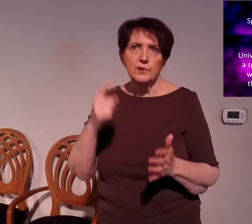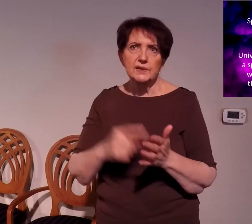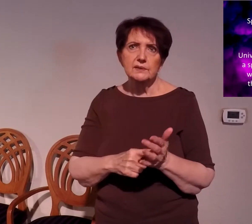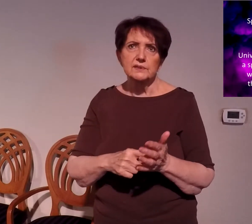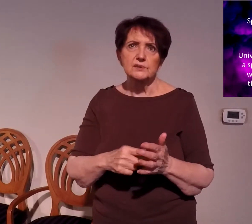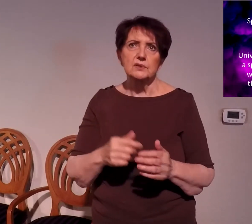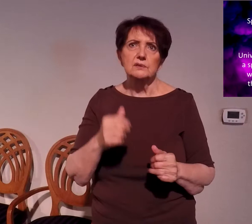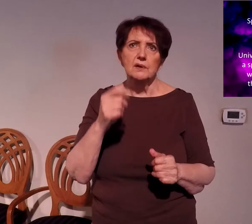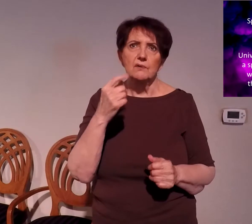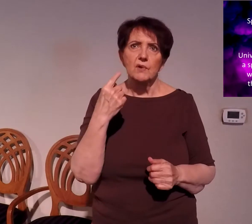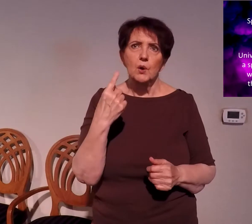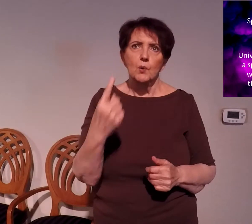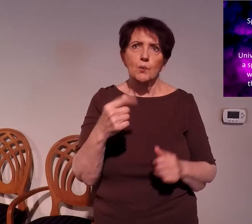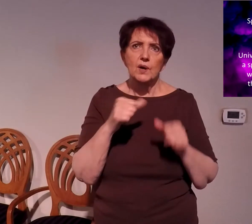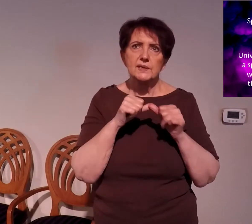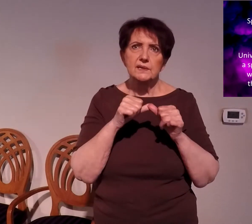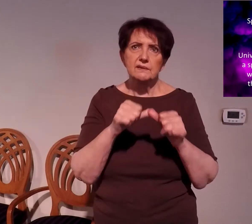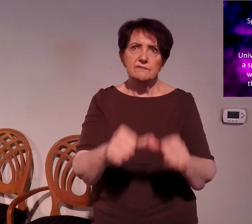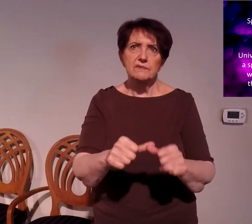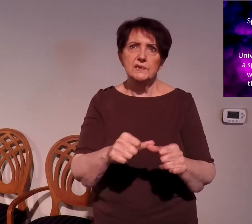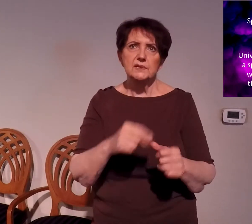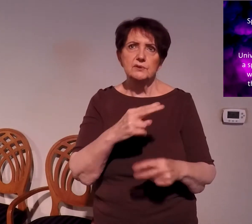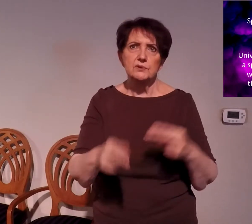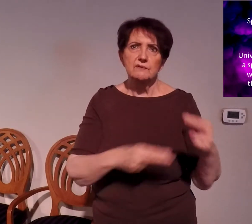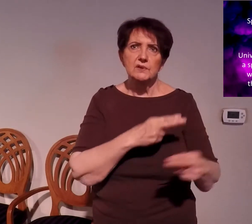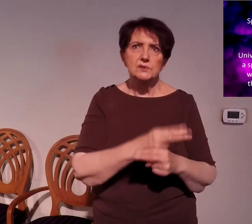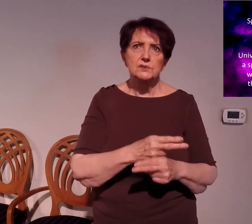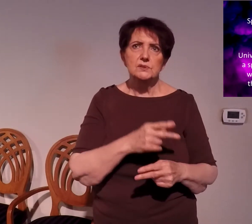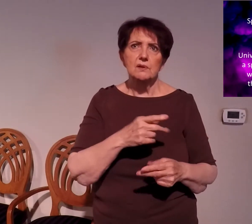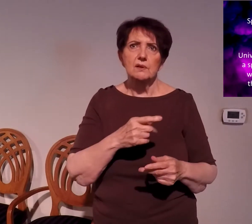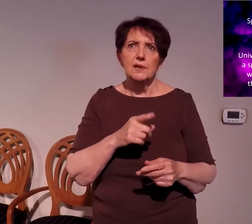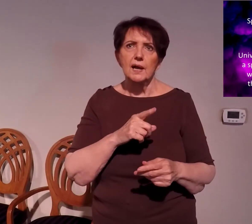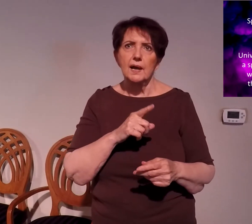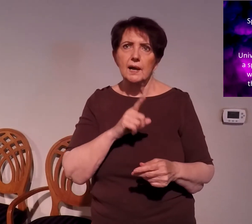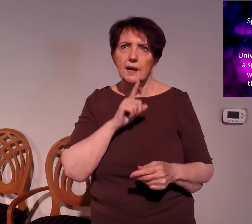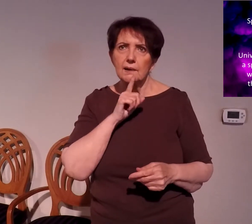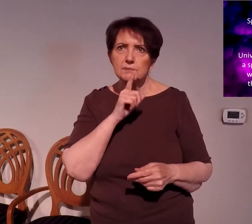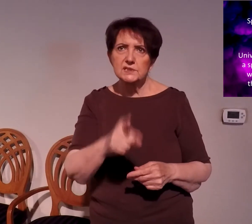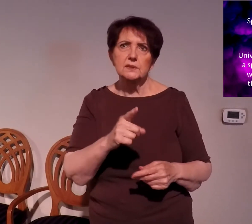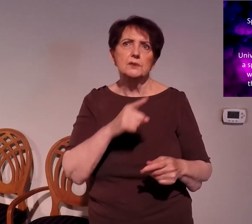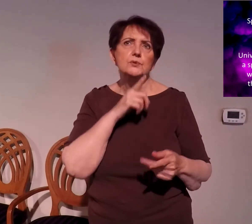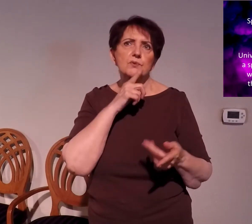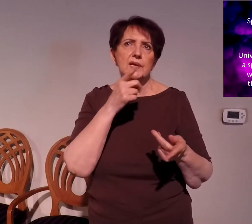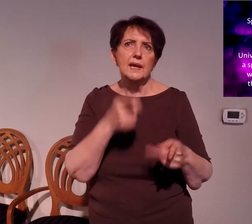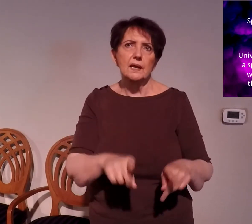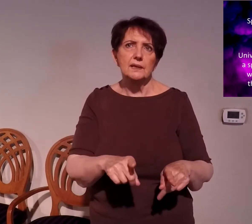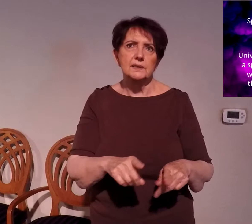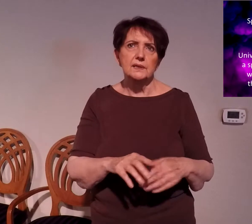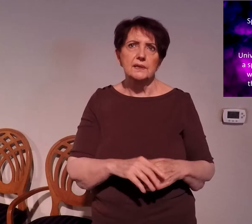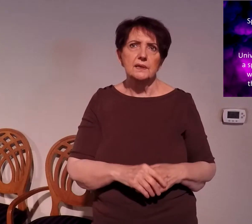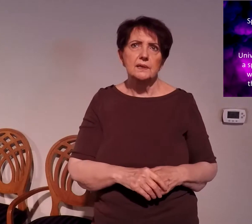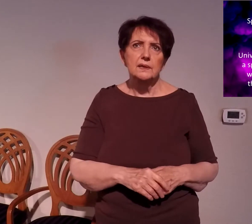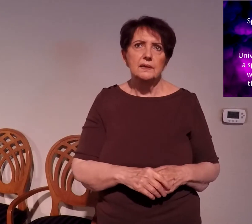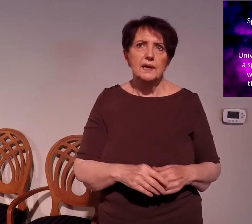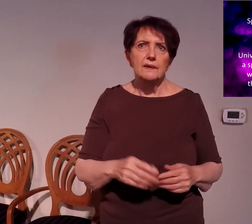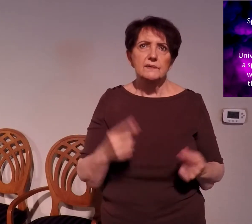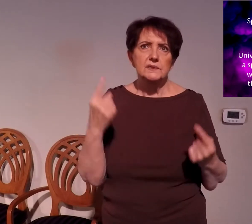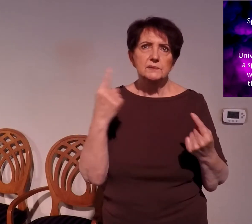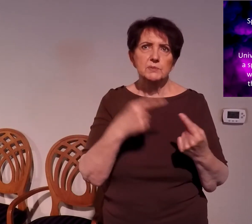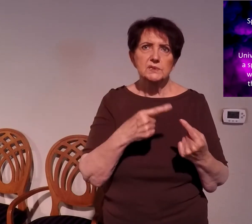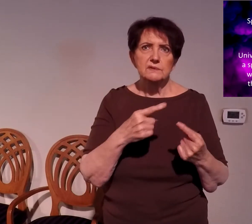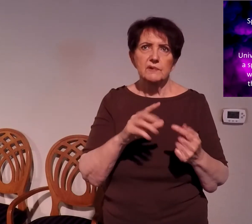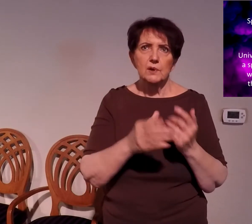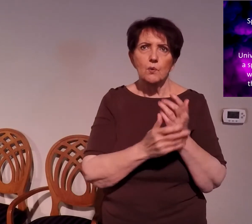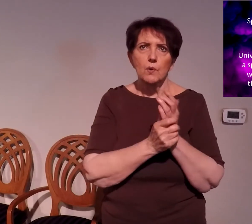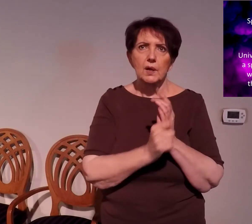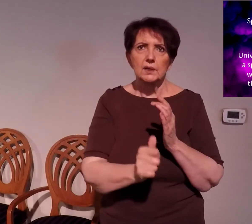infinite, universal, absolute reality. And the specific quality or principle, which is the causal reality that needs to